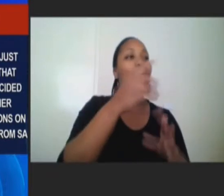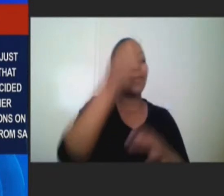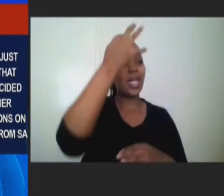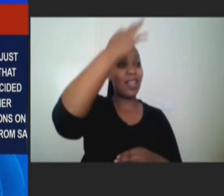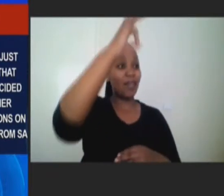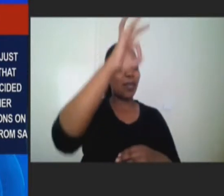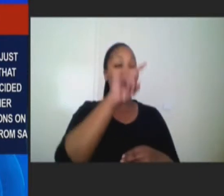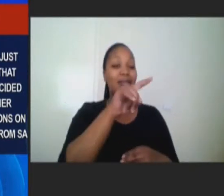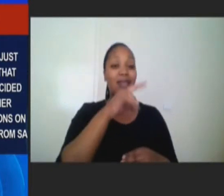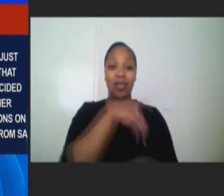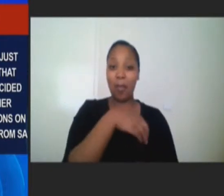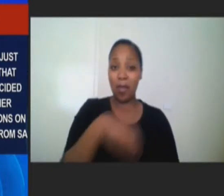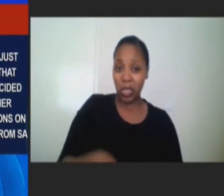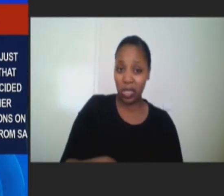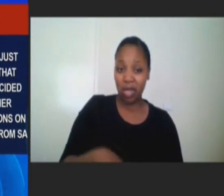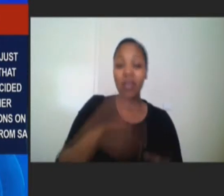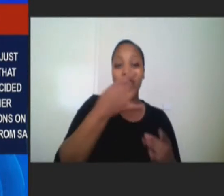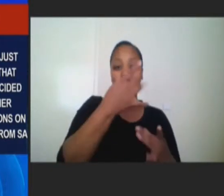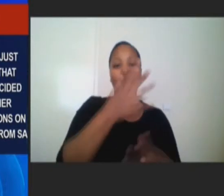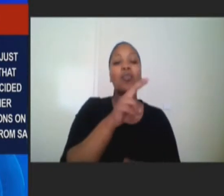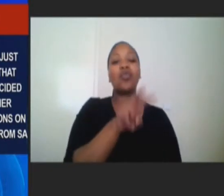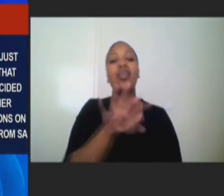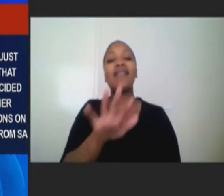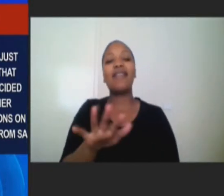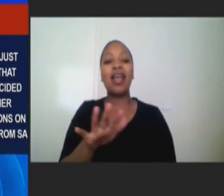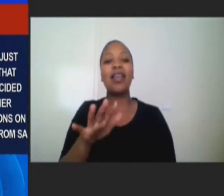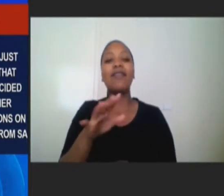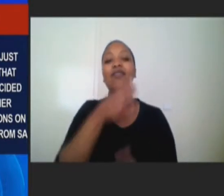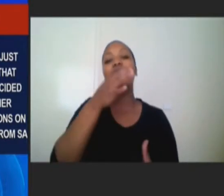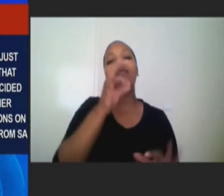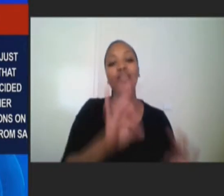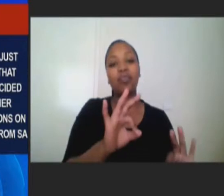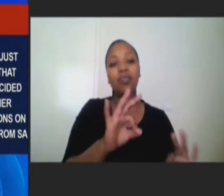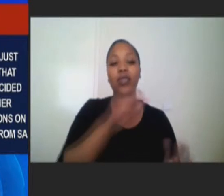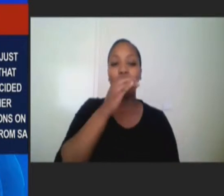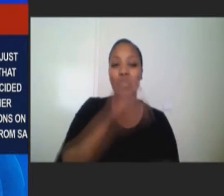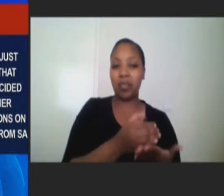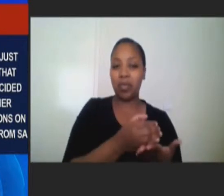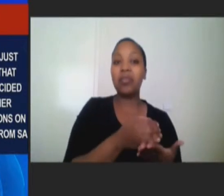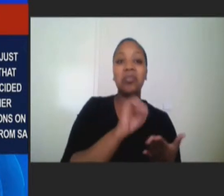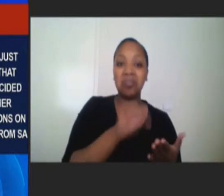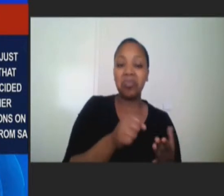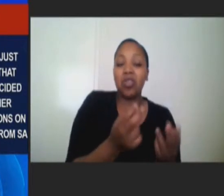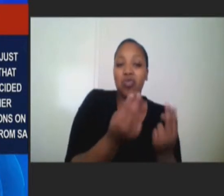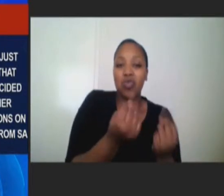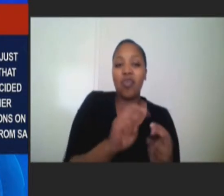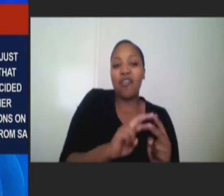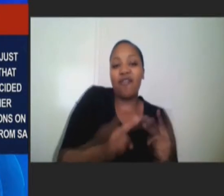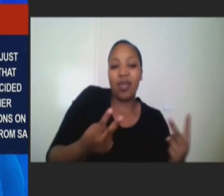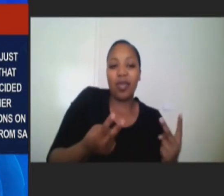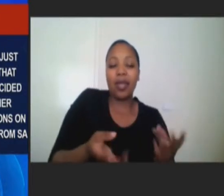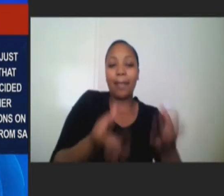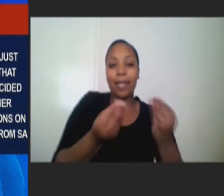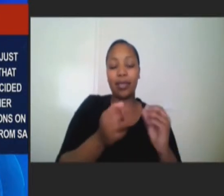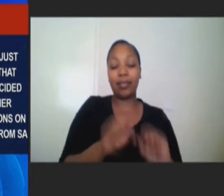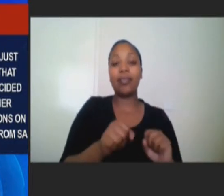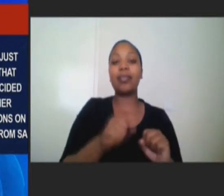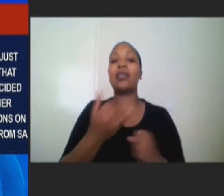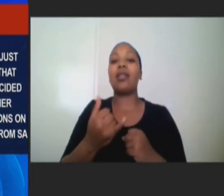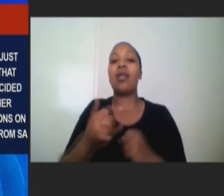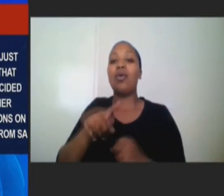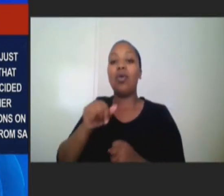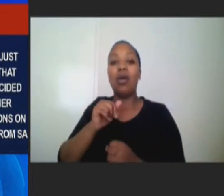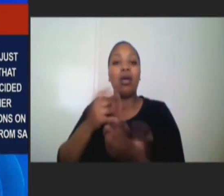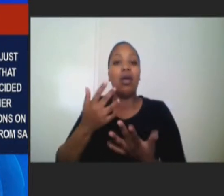The question of the 4th wave is rather academic, and I'm happy if the NICD colleagues would like to go into